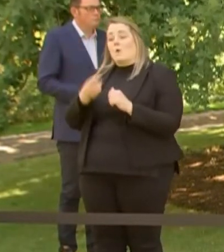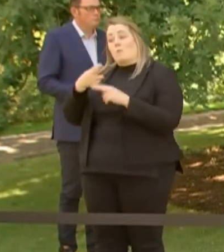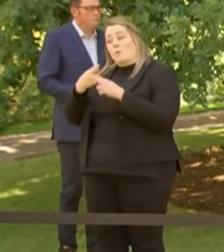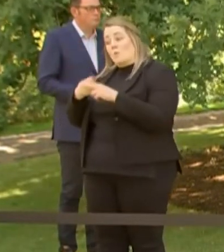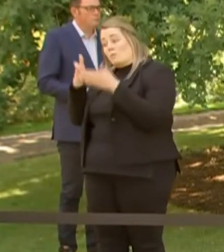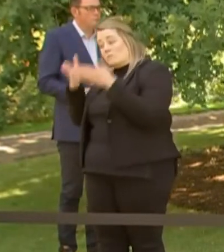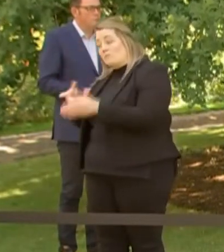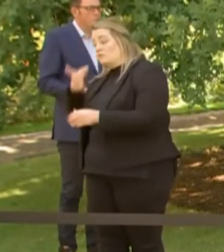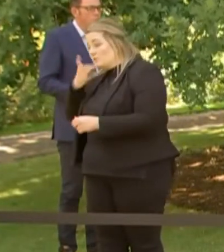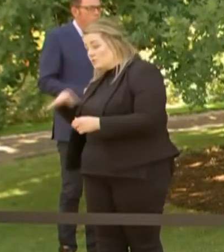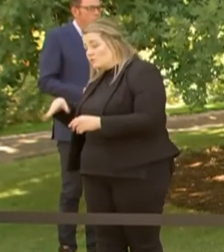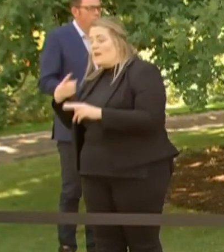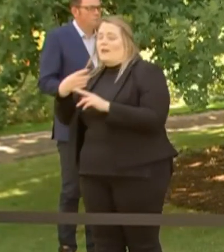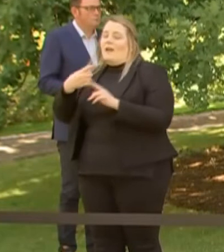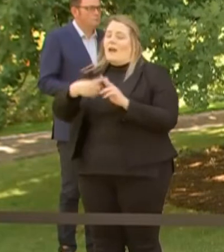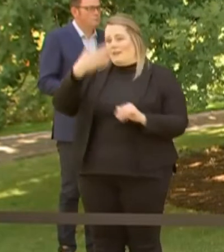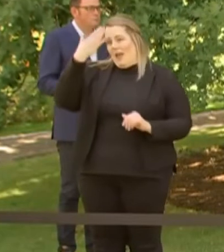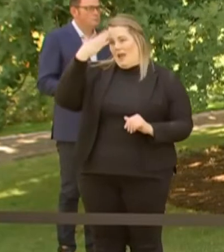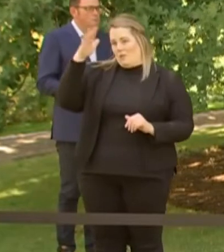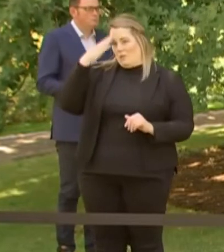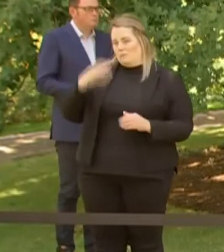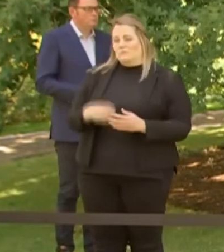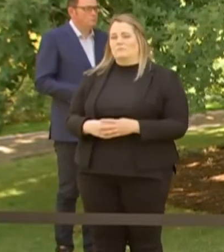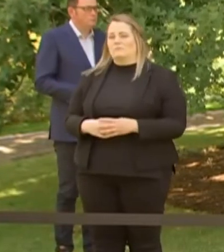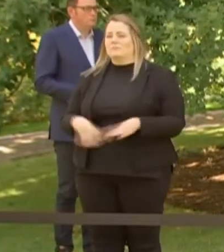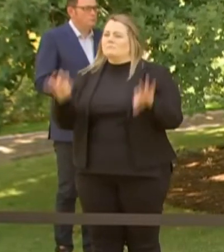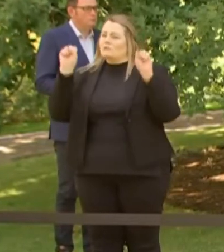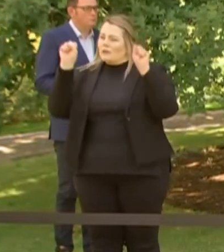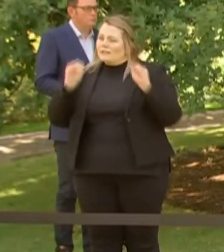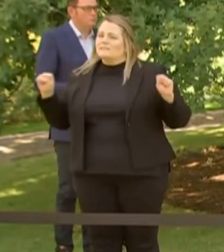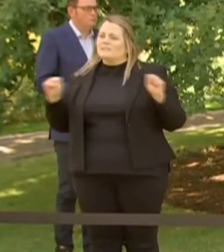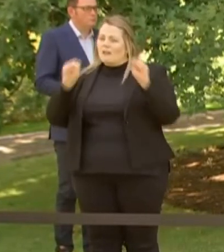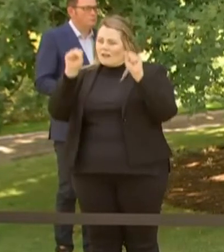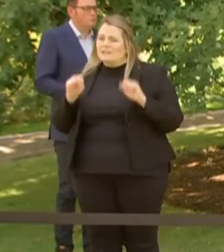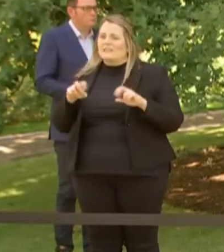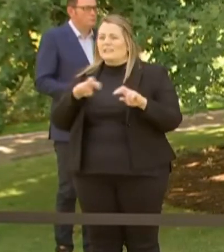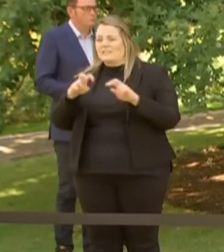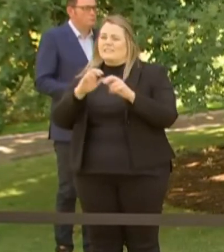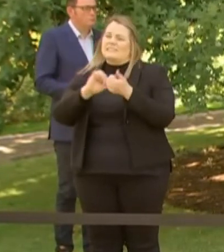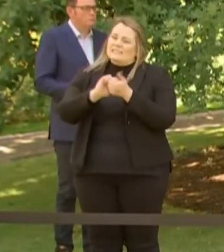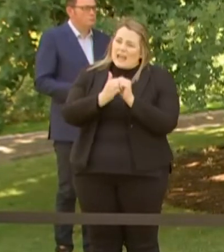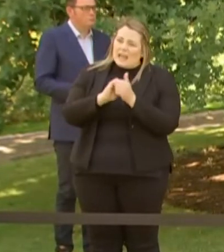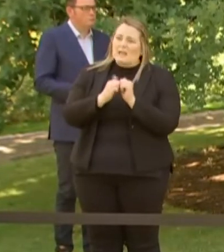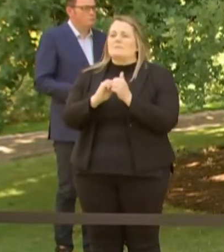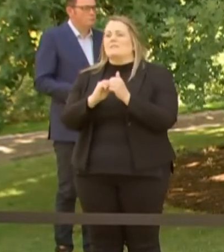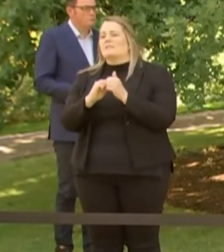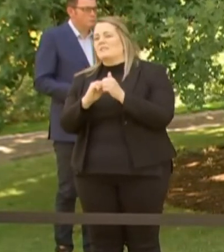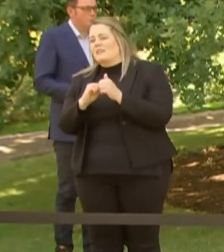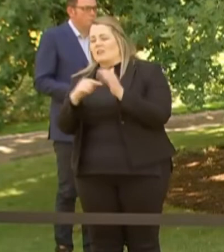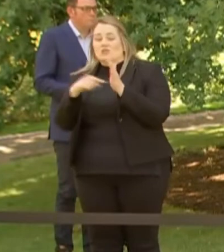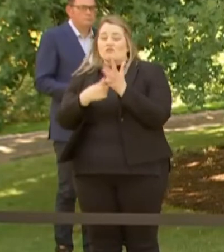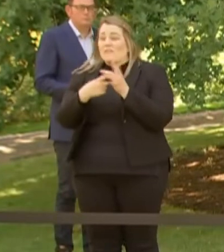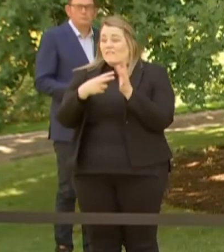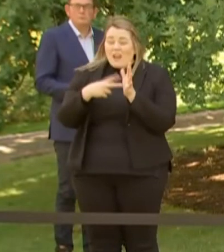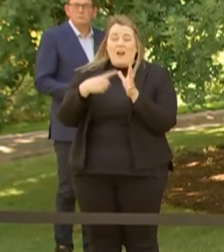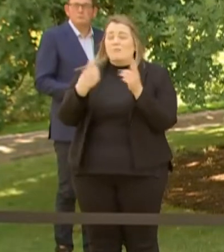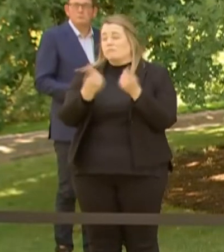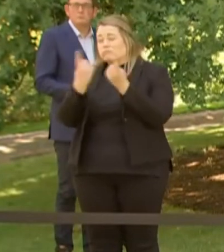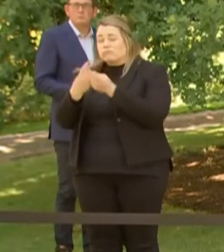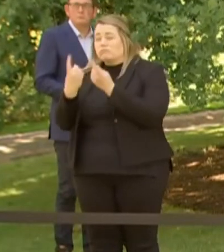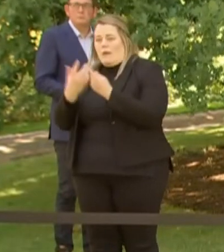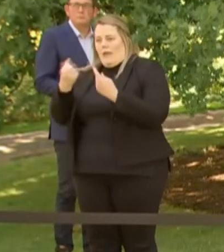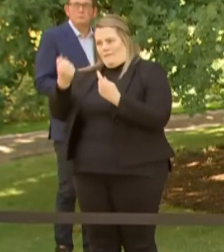as for adults, exercise programs, other entertainment programs in order to try and keep people engaged through that